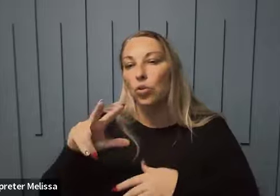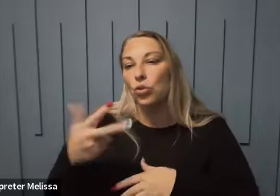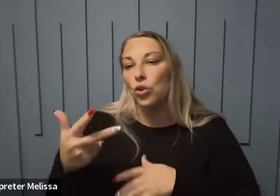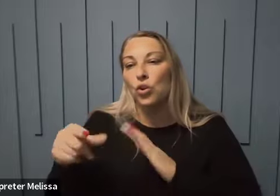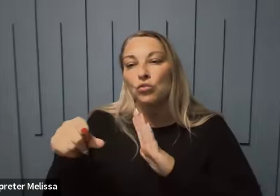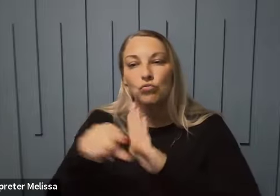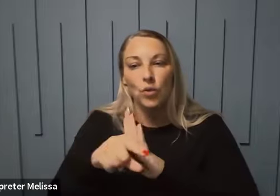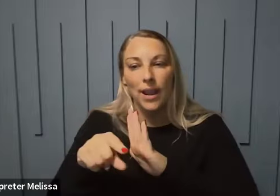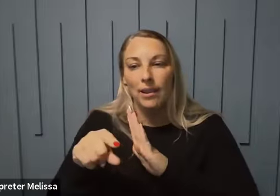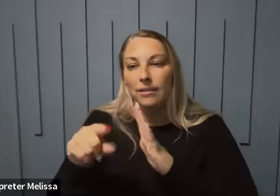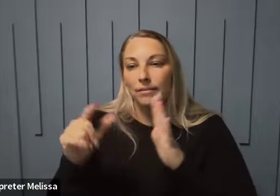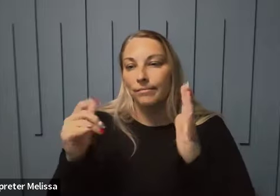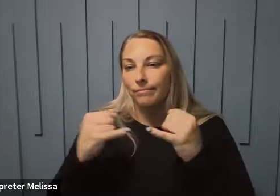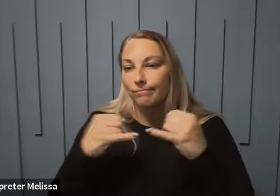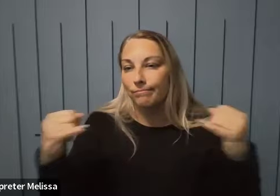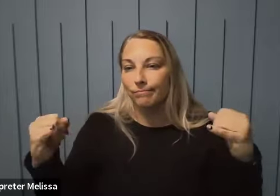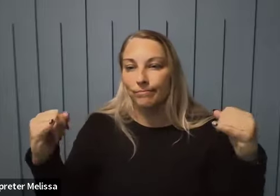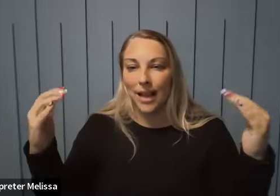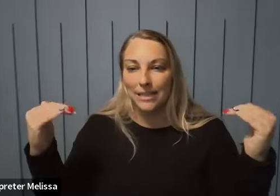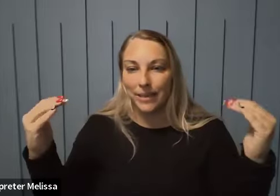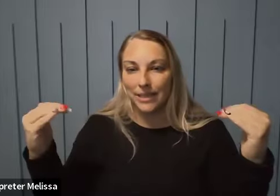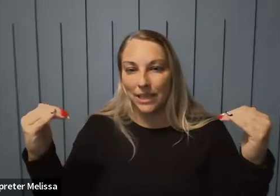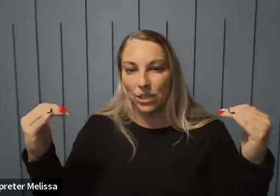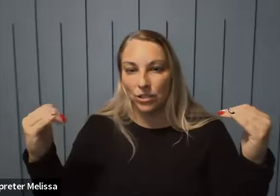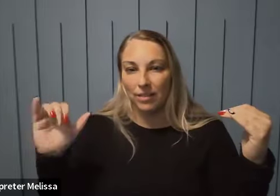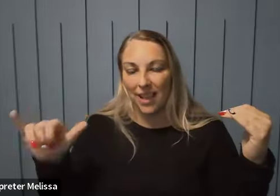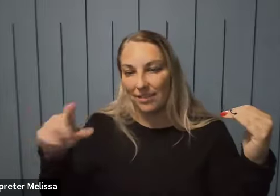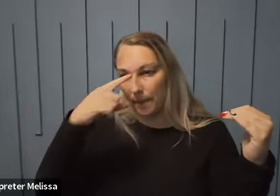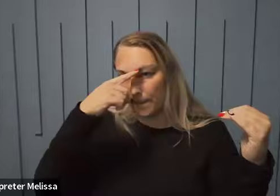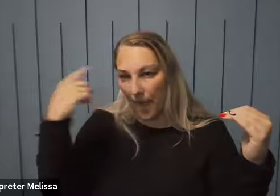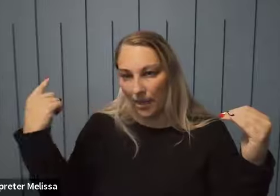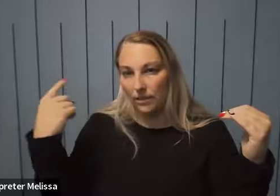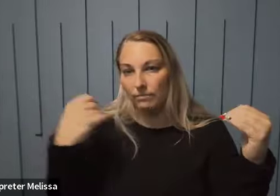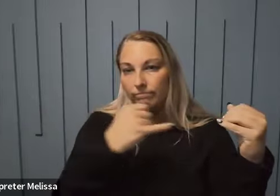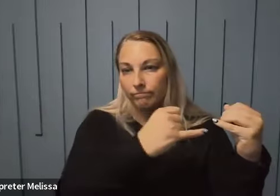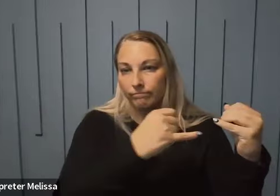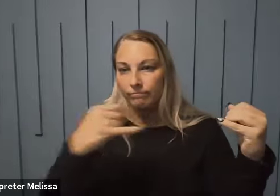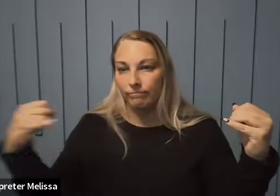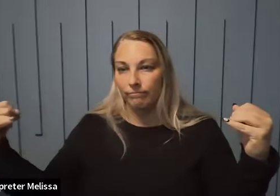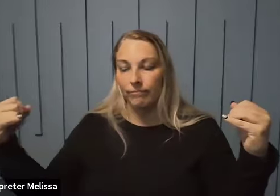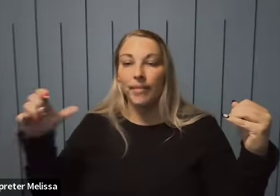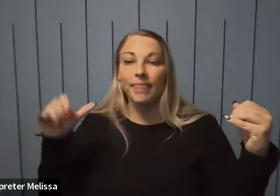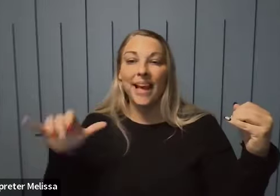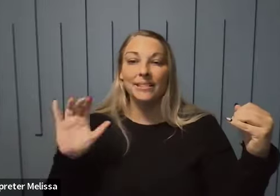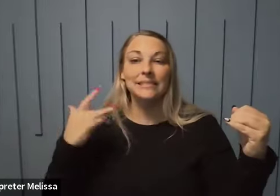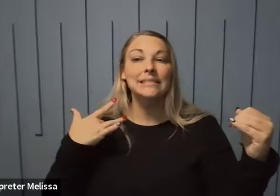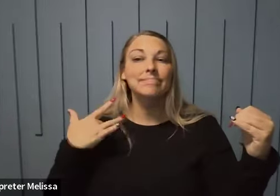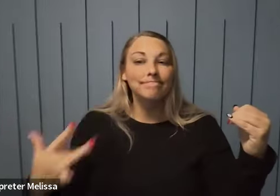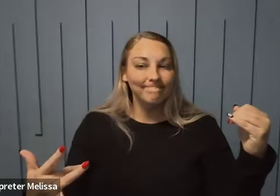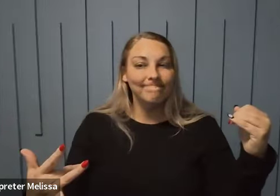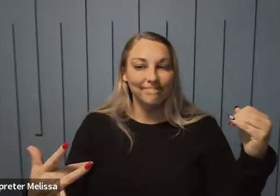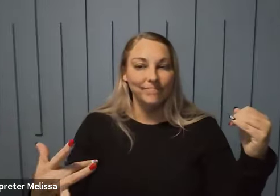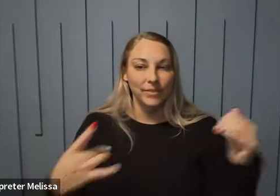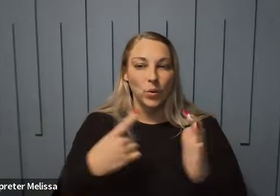grade level expectations is here, this black line. So this is more typically what we see. These students